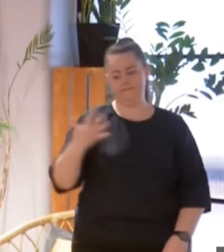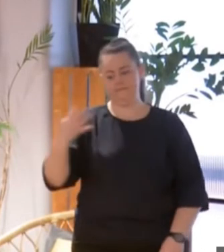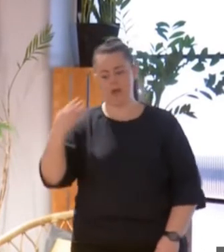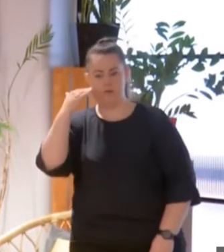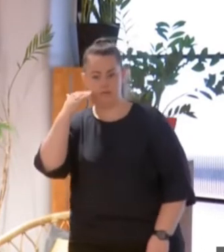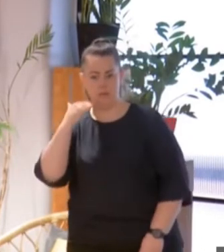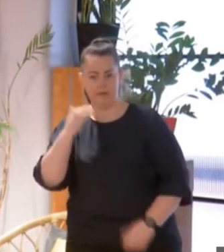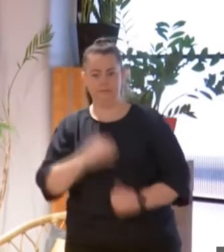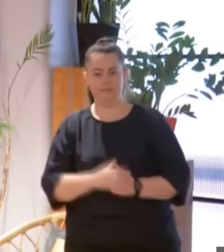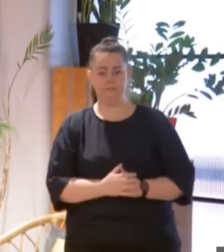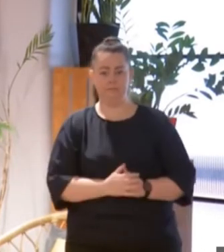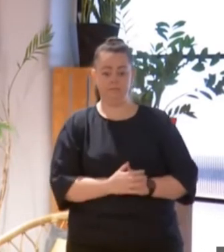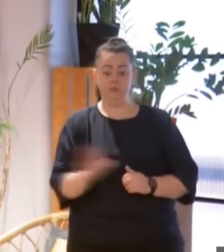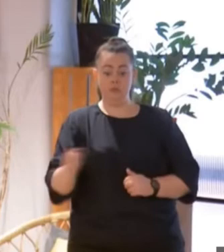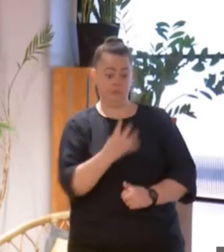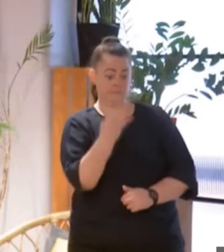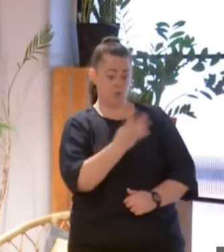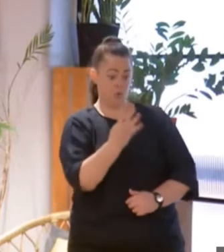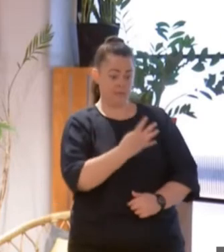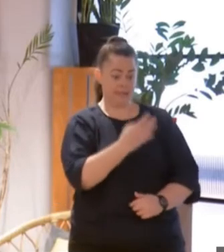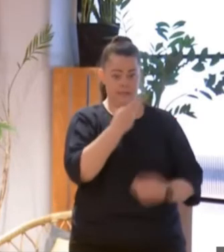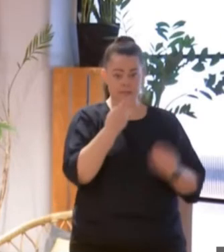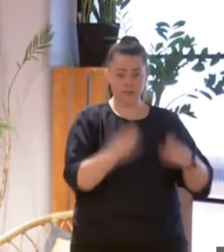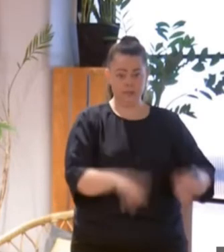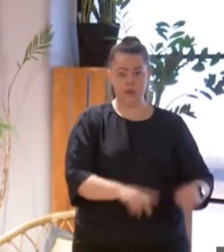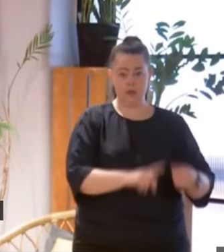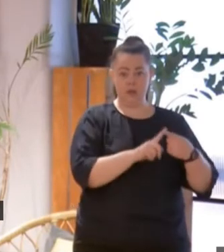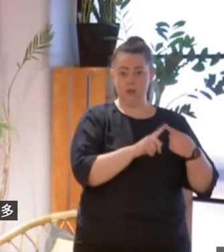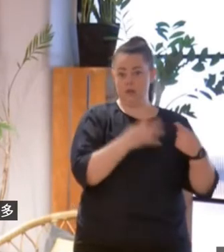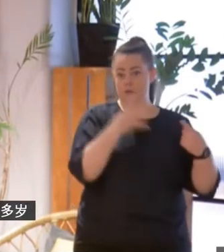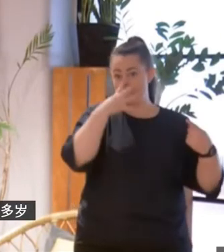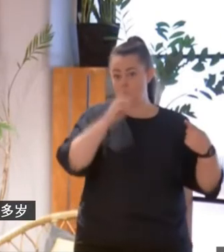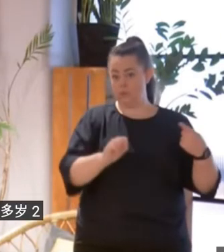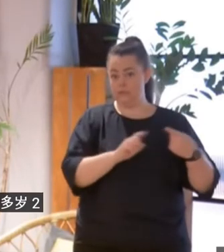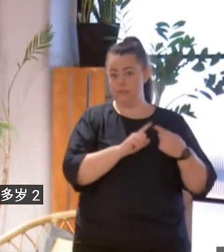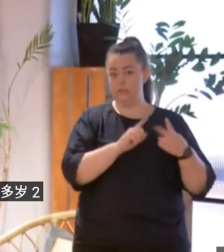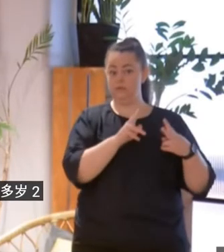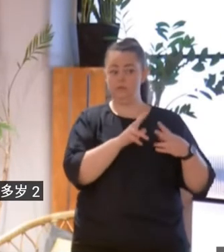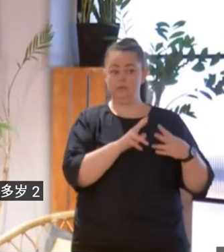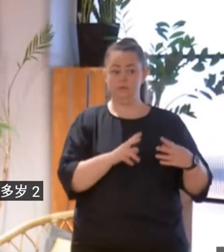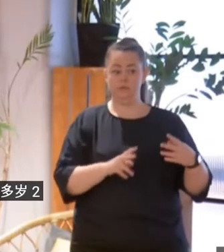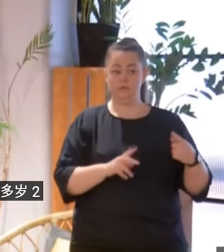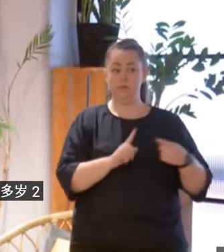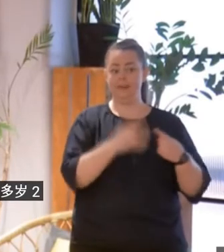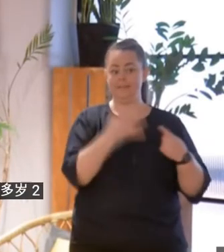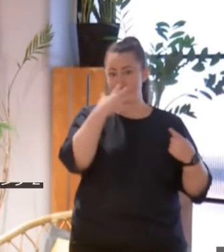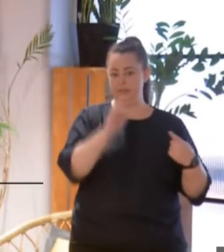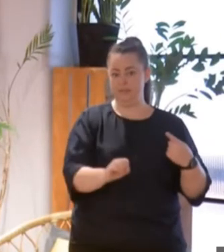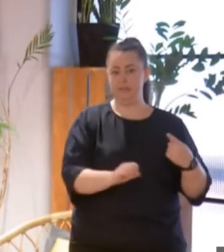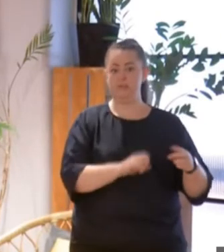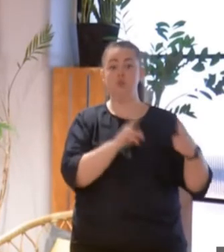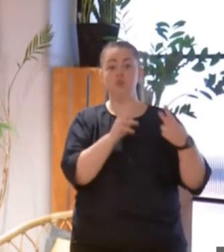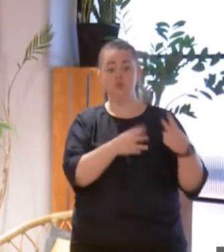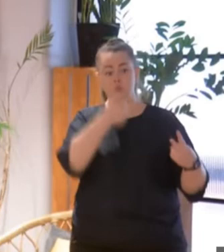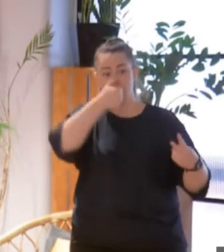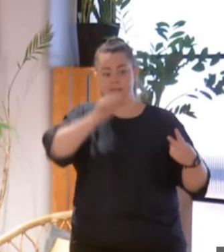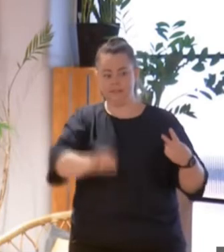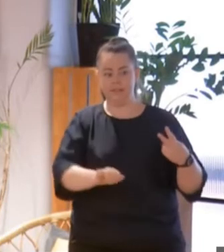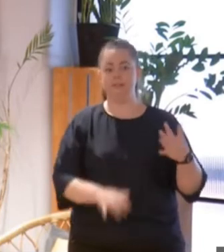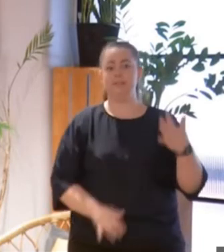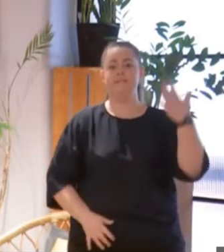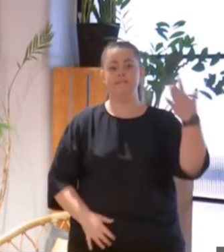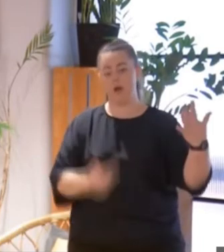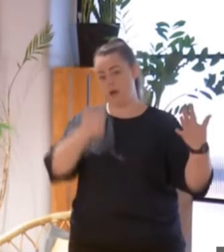people who died, one person was in their 40s, one person in their 50s, 2 were in their 60s, 5 were in their